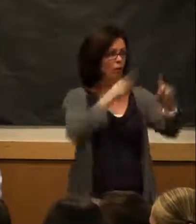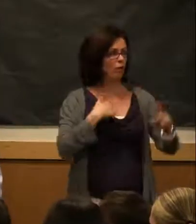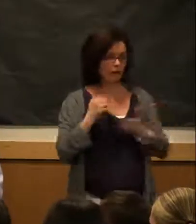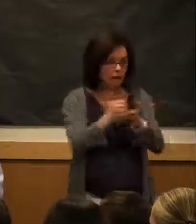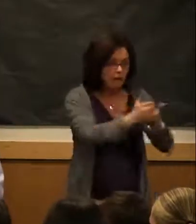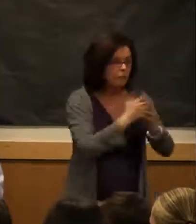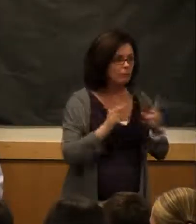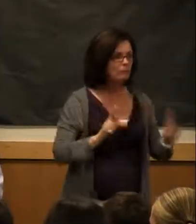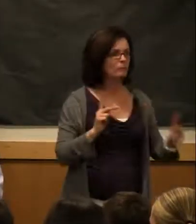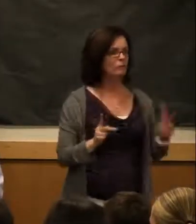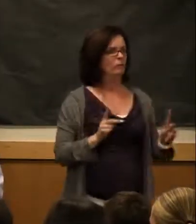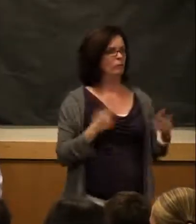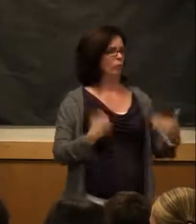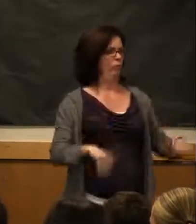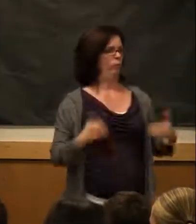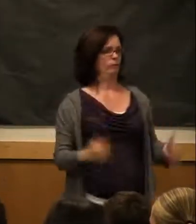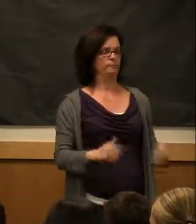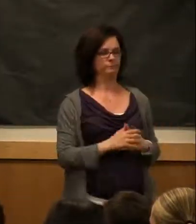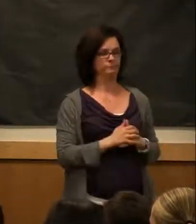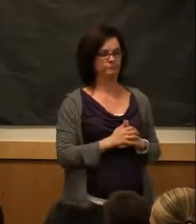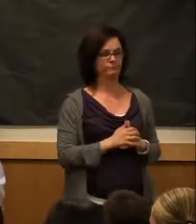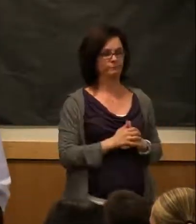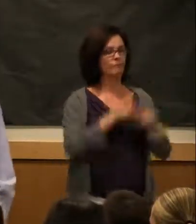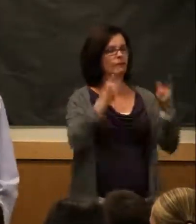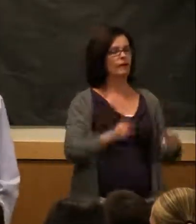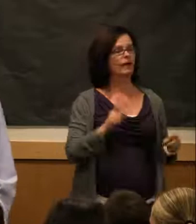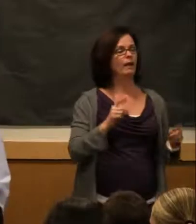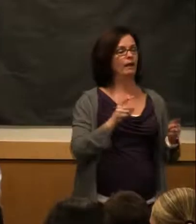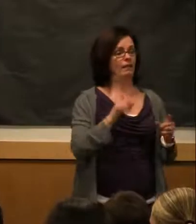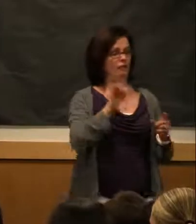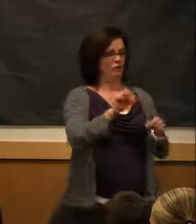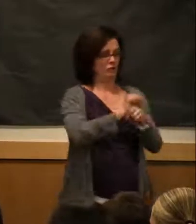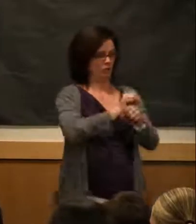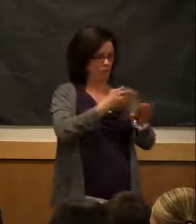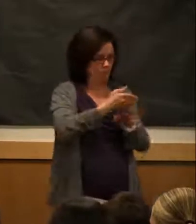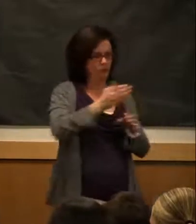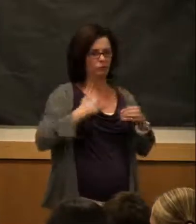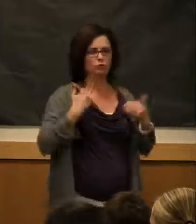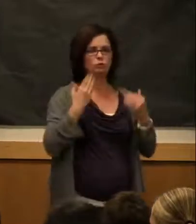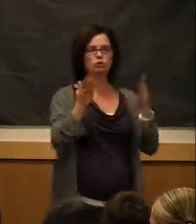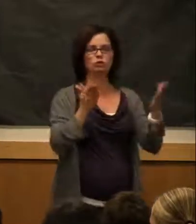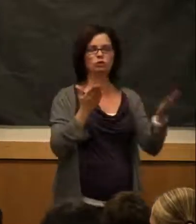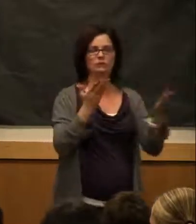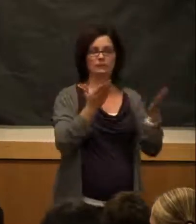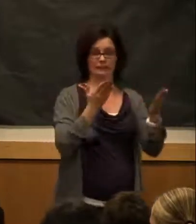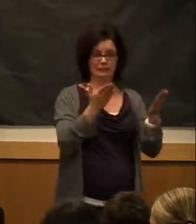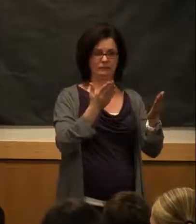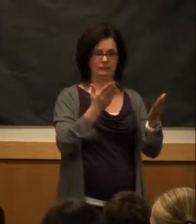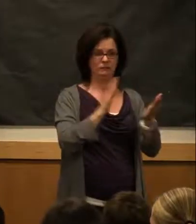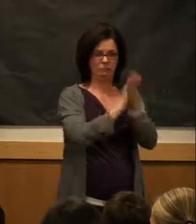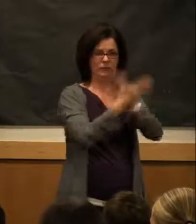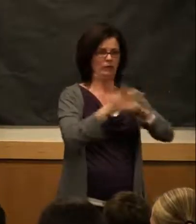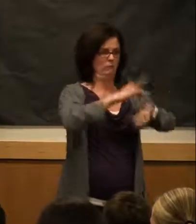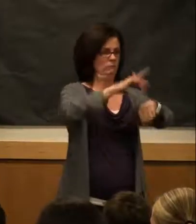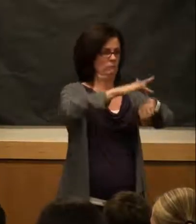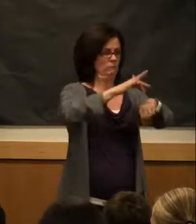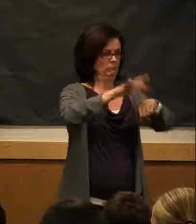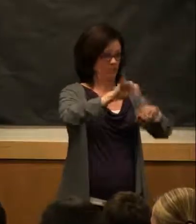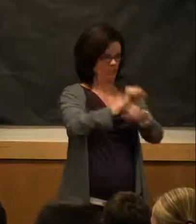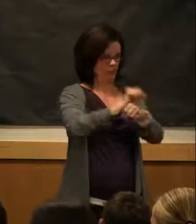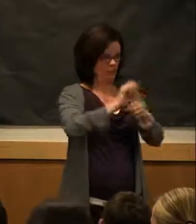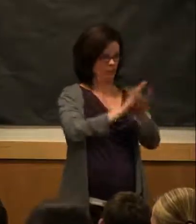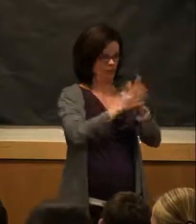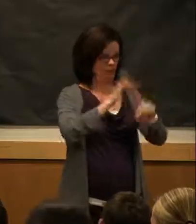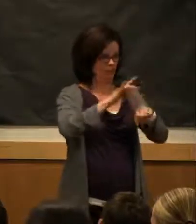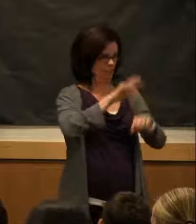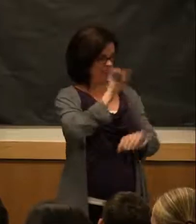people. And then the position of youth programs or youth services opened up. And it's like, that is